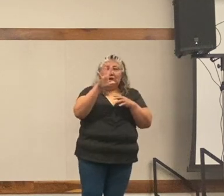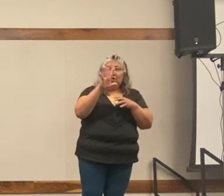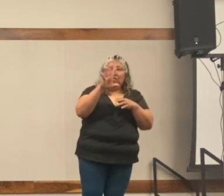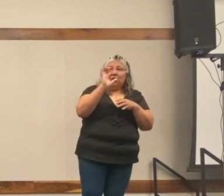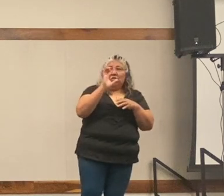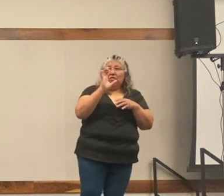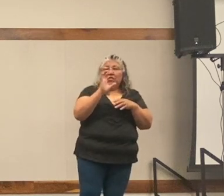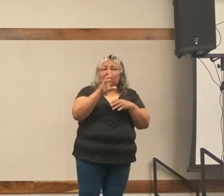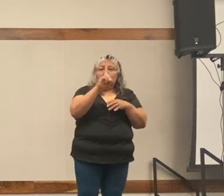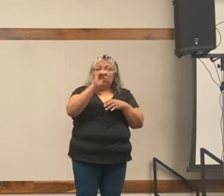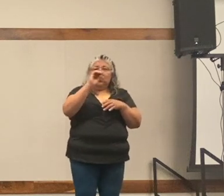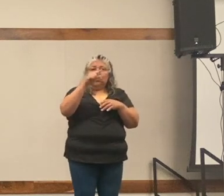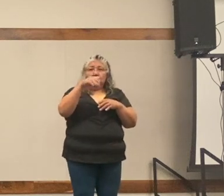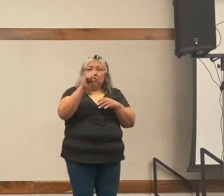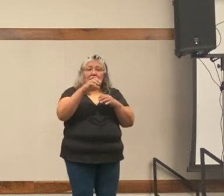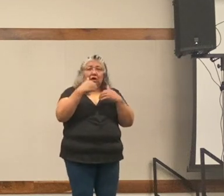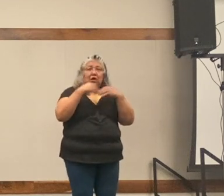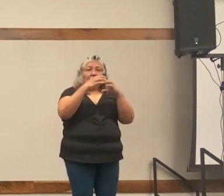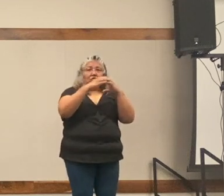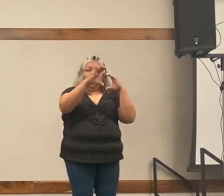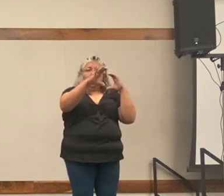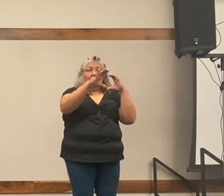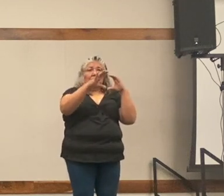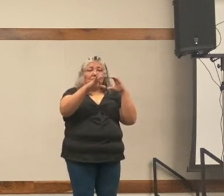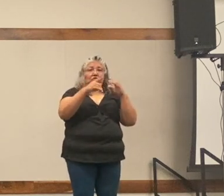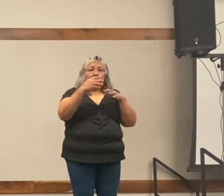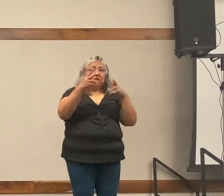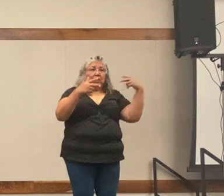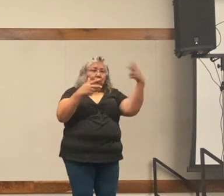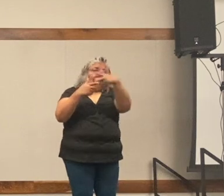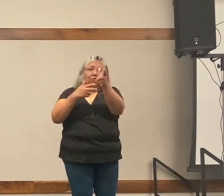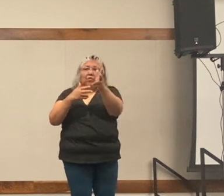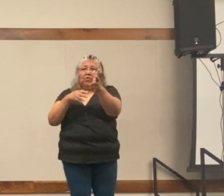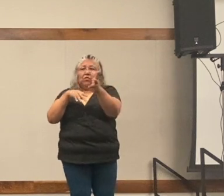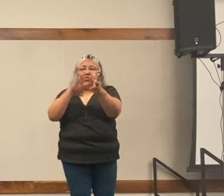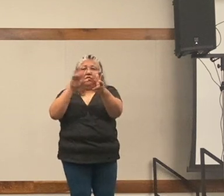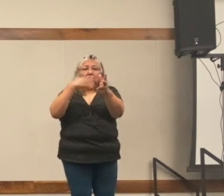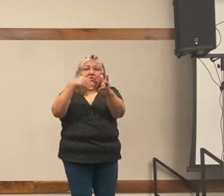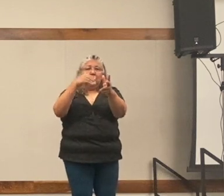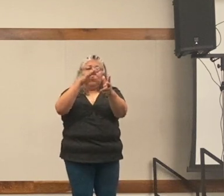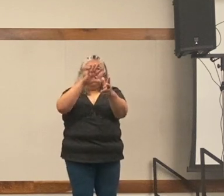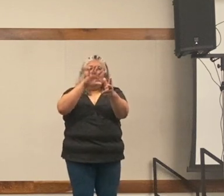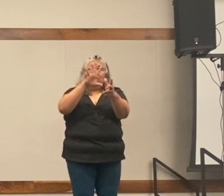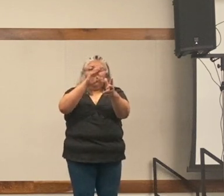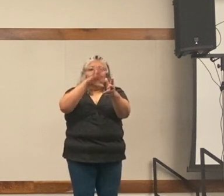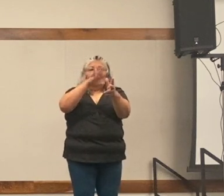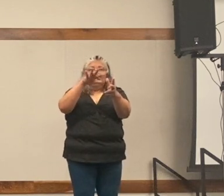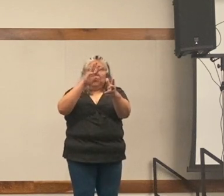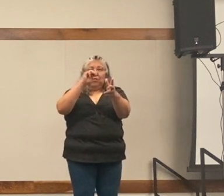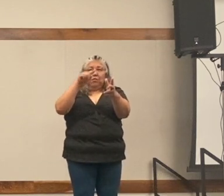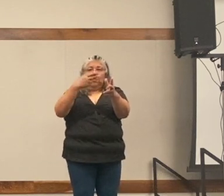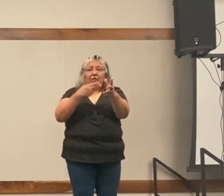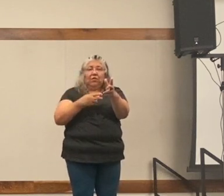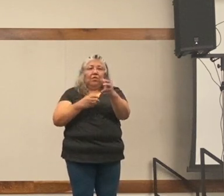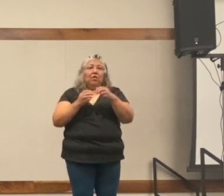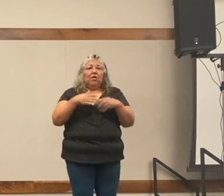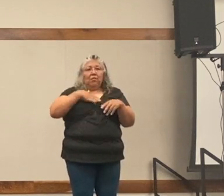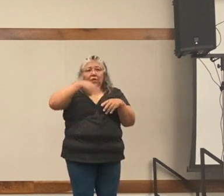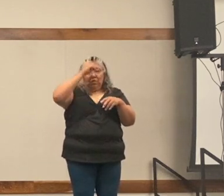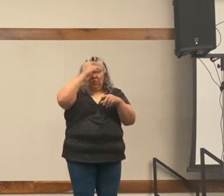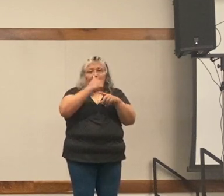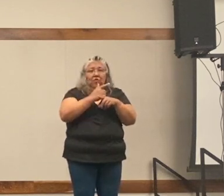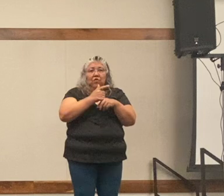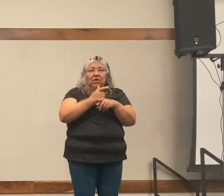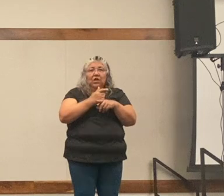3500 Dodge, I think it was, carrying a trailer, just cut in front of Chad, going 55 miles an hour. My brother,